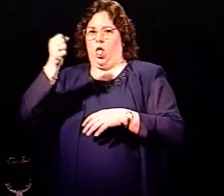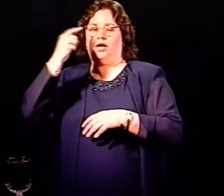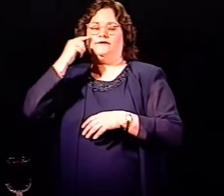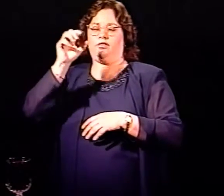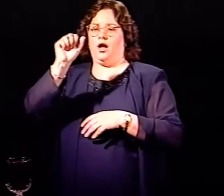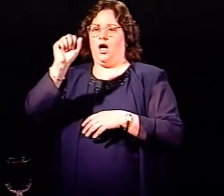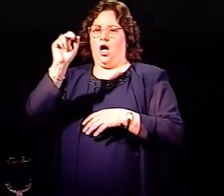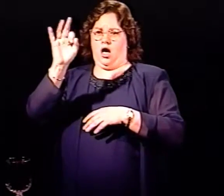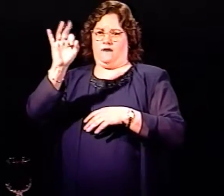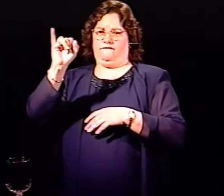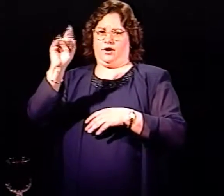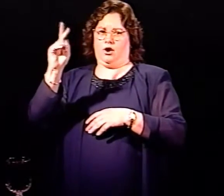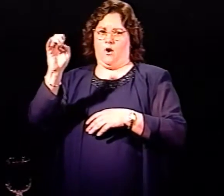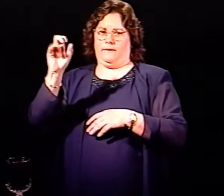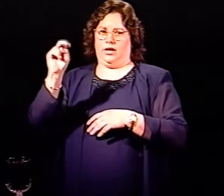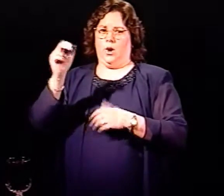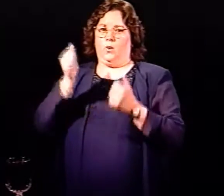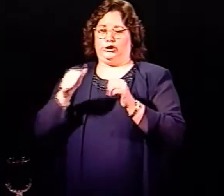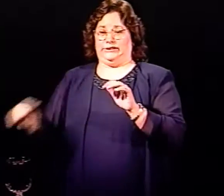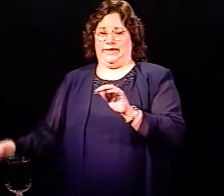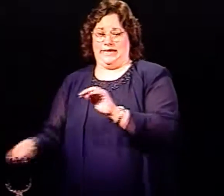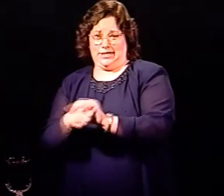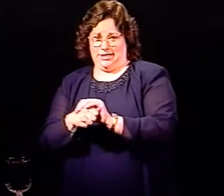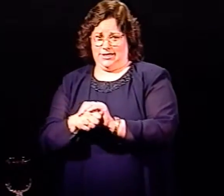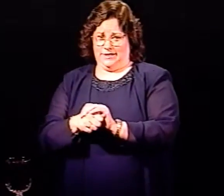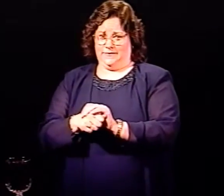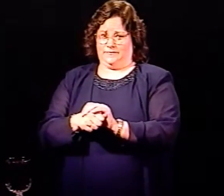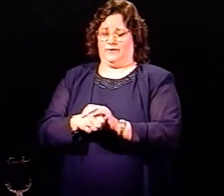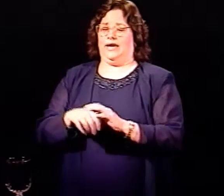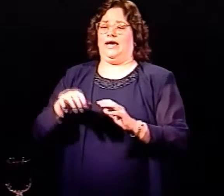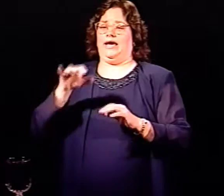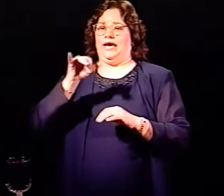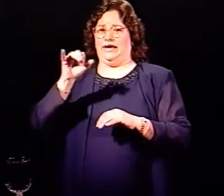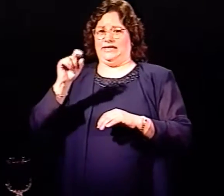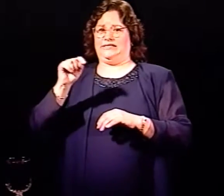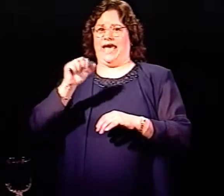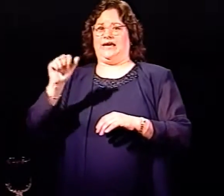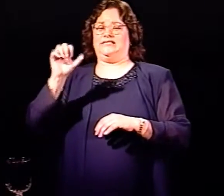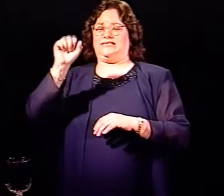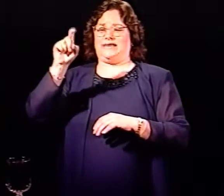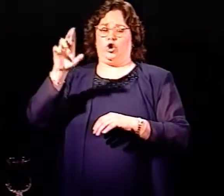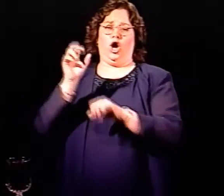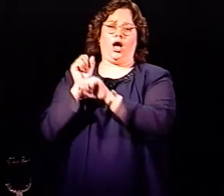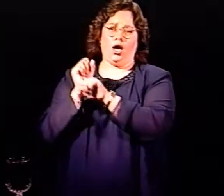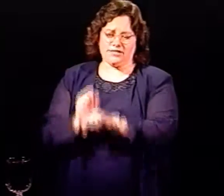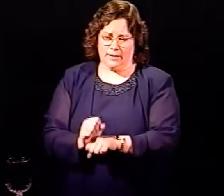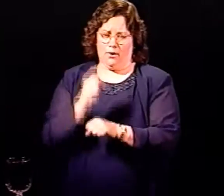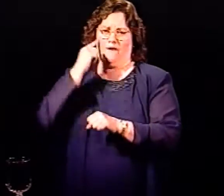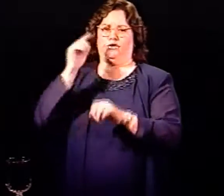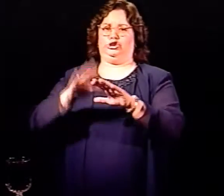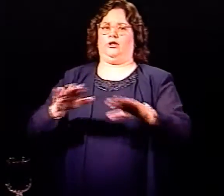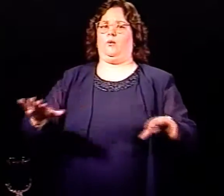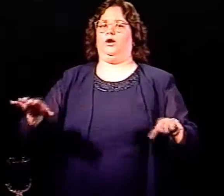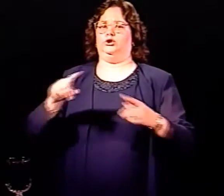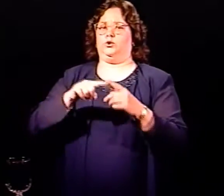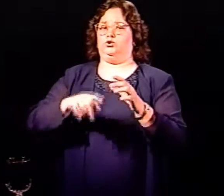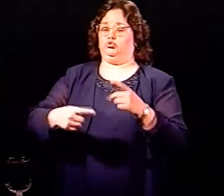is held for the afikomen, which is hidden. It is a Seder custom for children to find the stolen